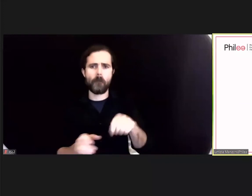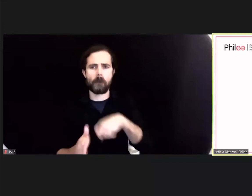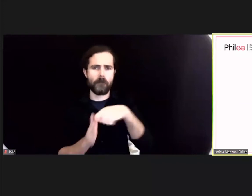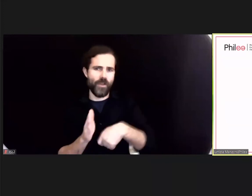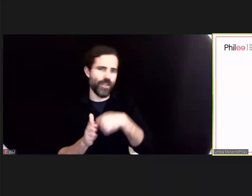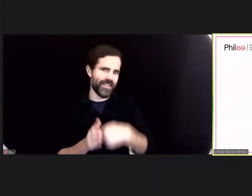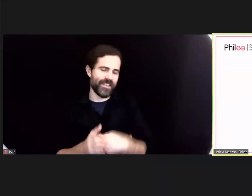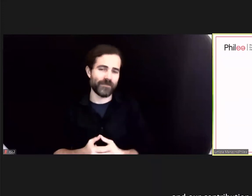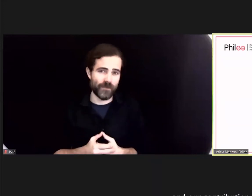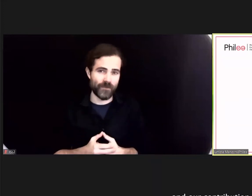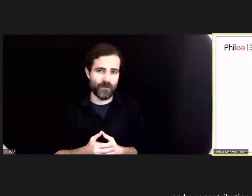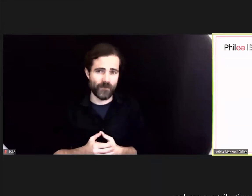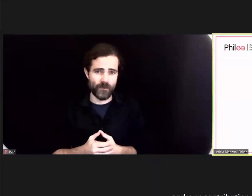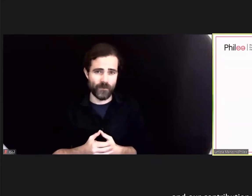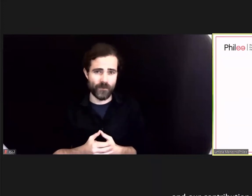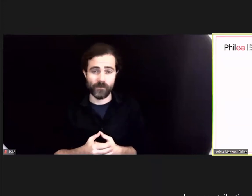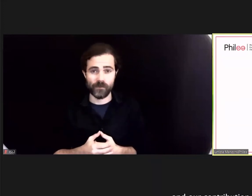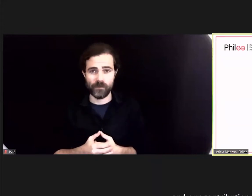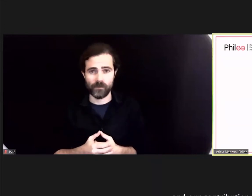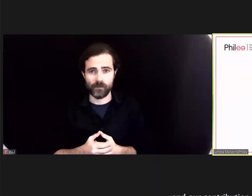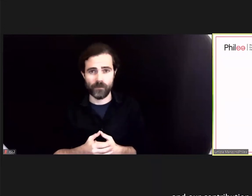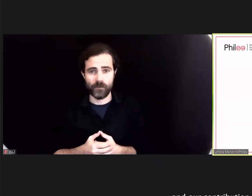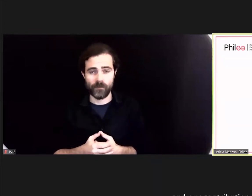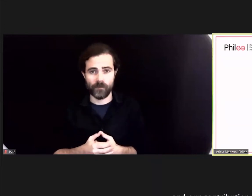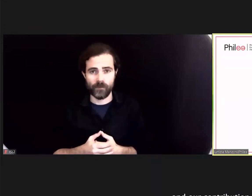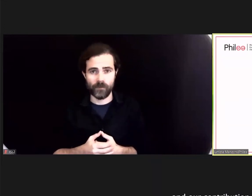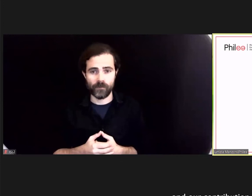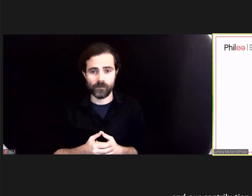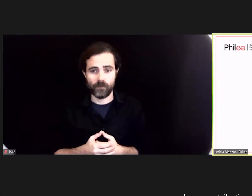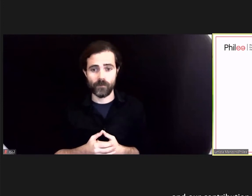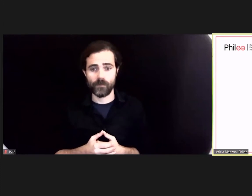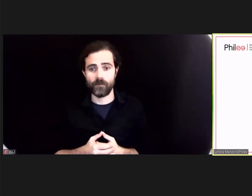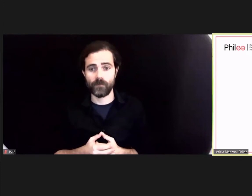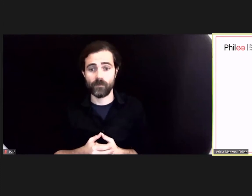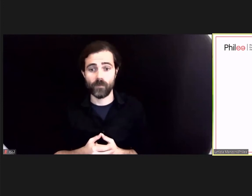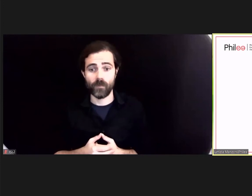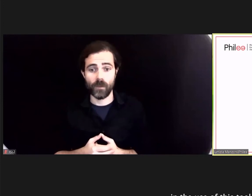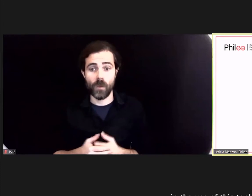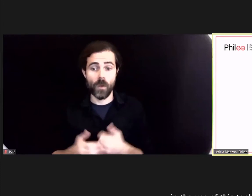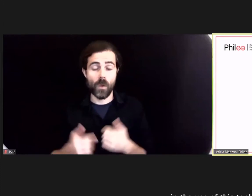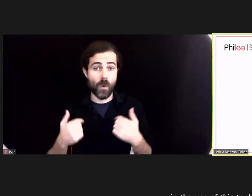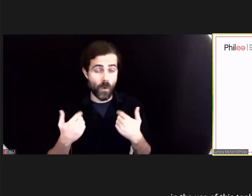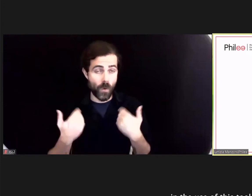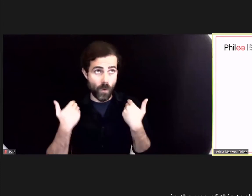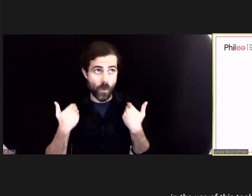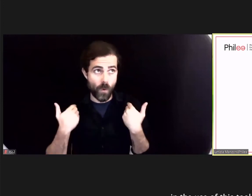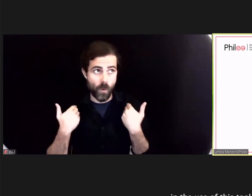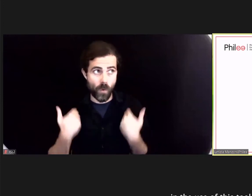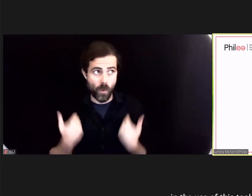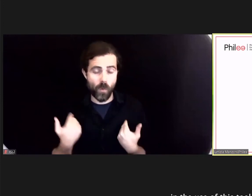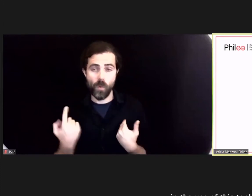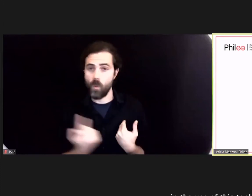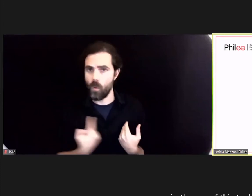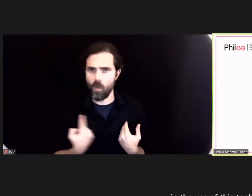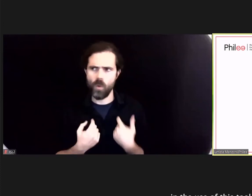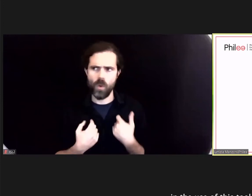that our help and our contribution will support the spread and in the use of this